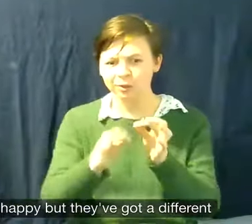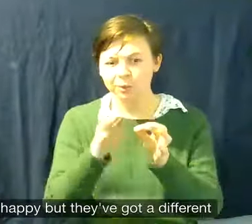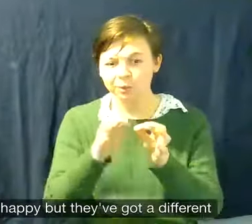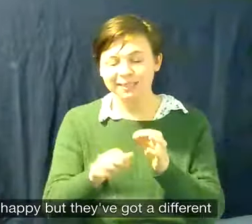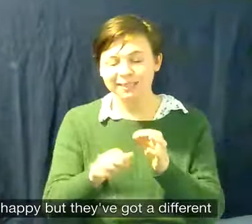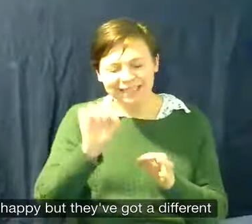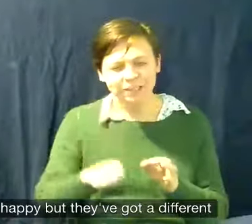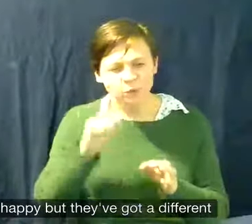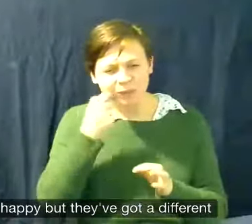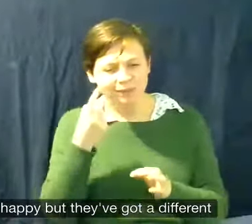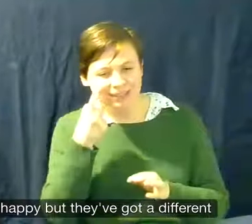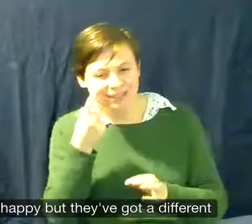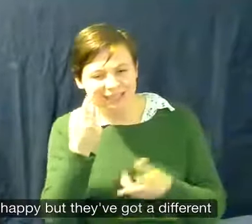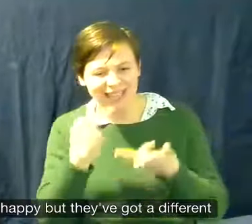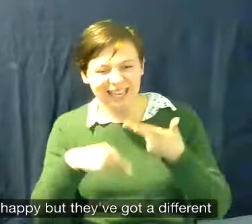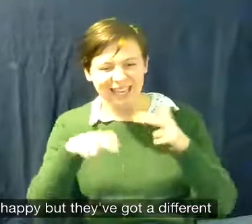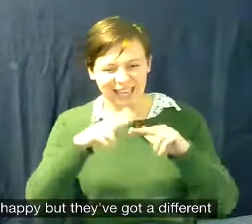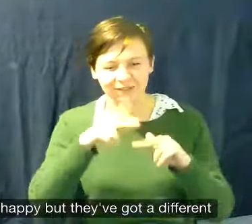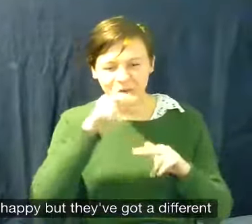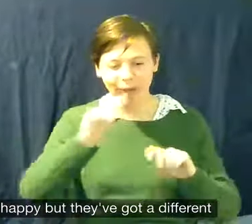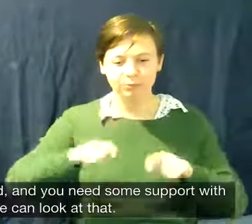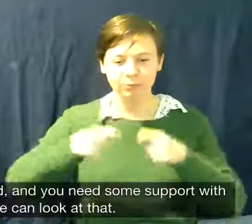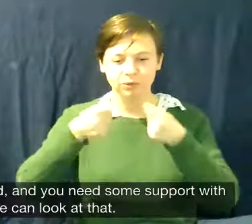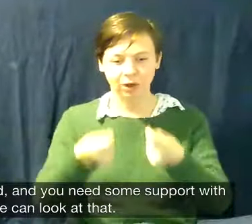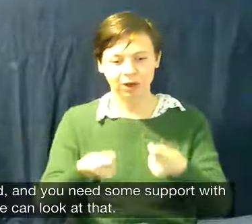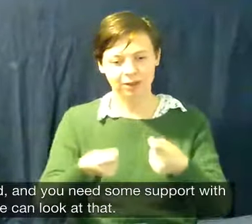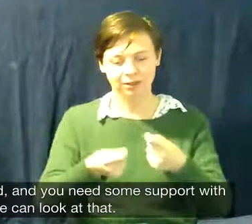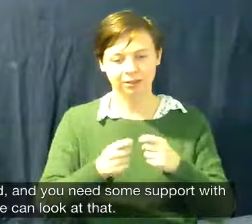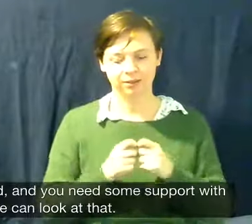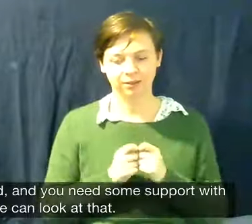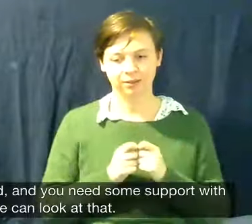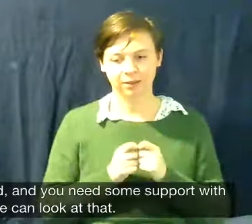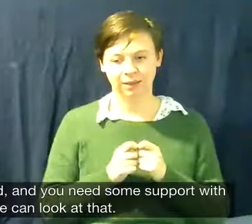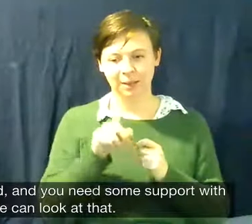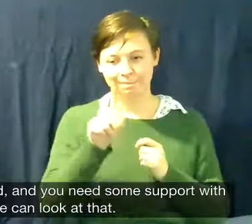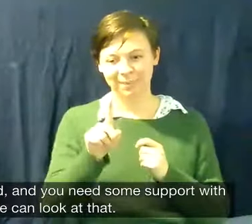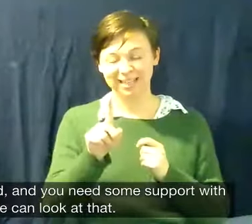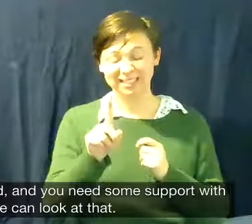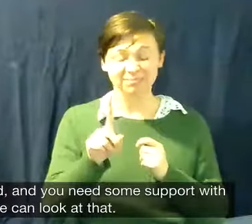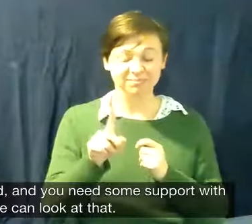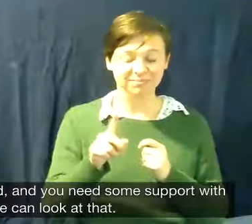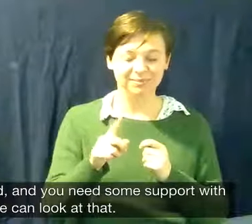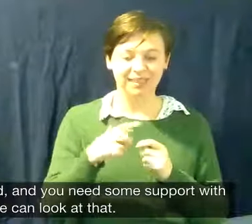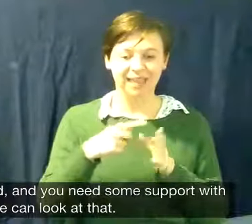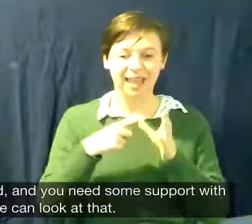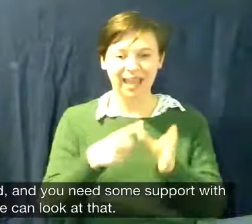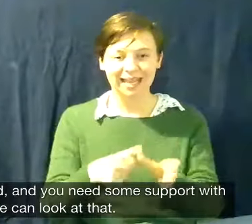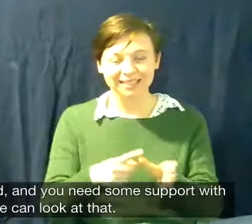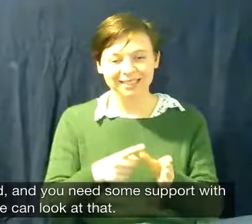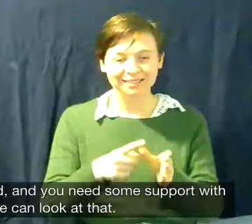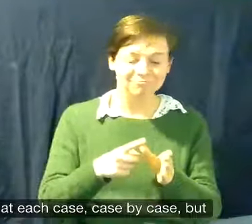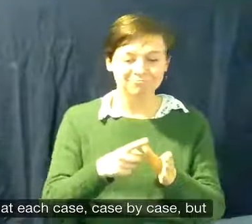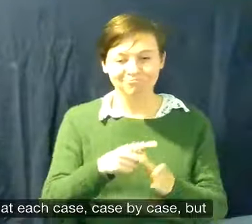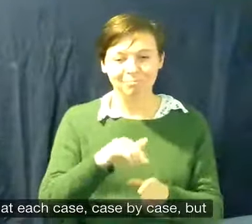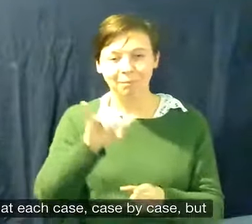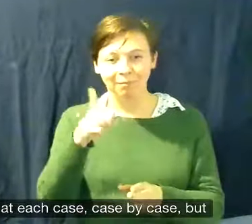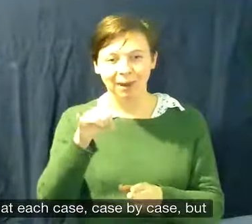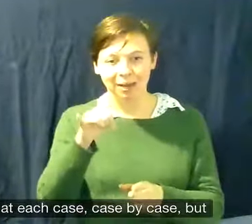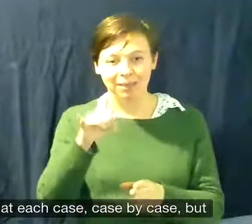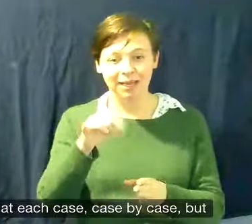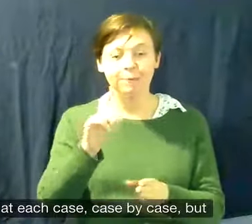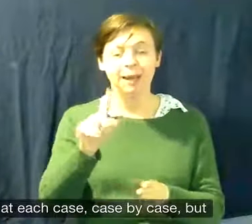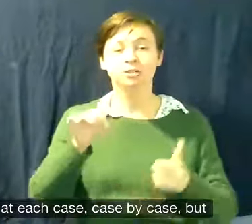So I guess we'll look at each case by case, but the answer is probably. Definitely the interpreting is